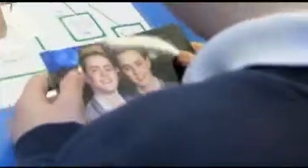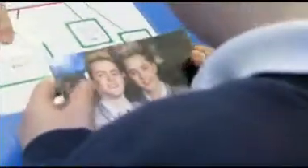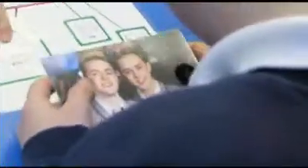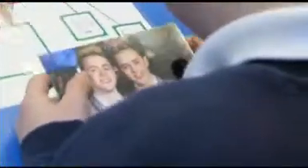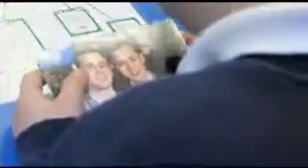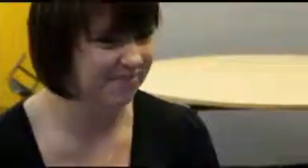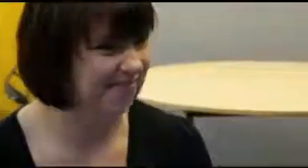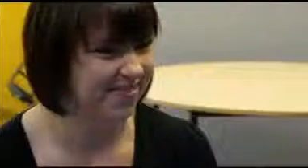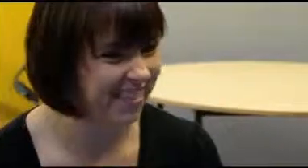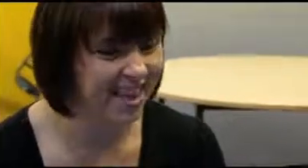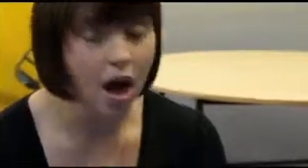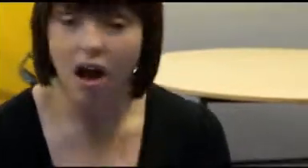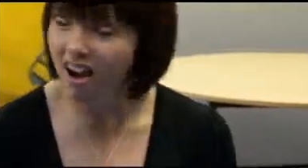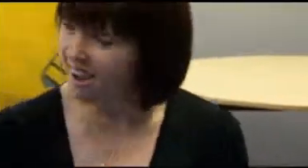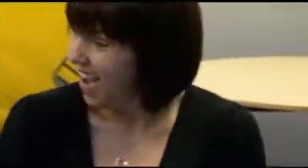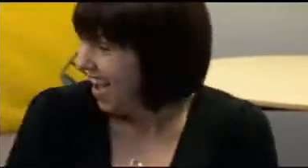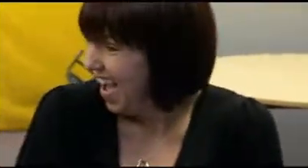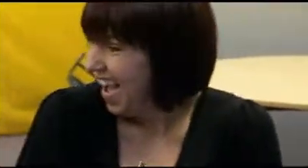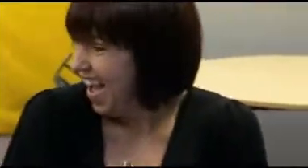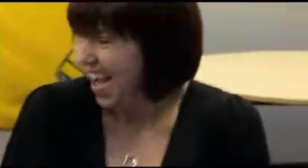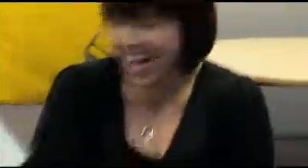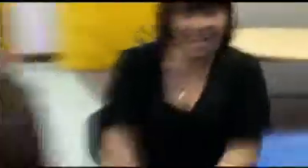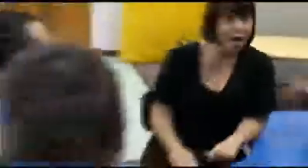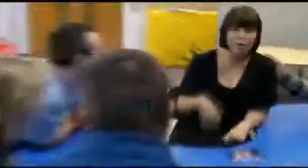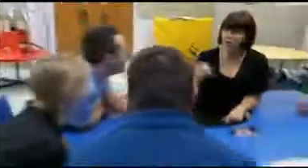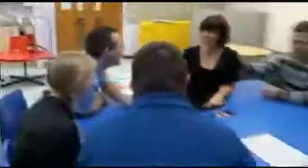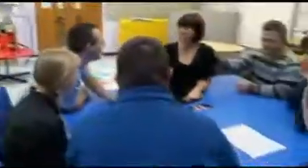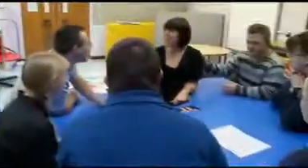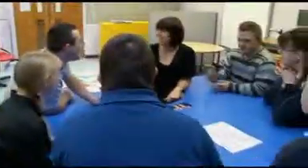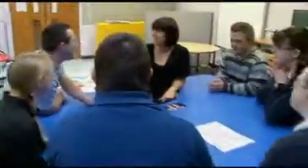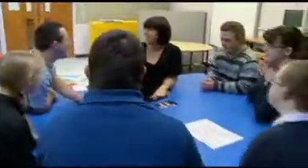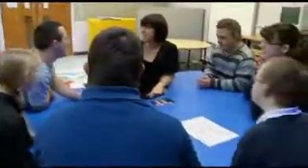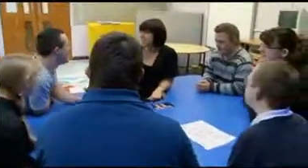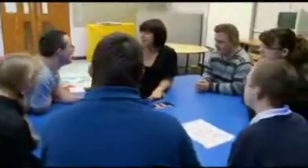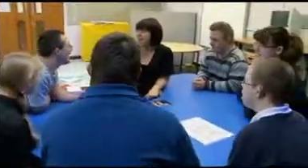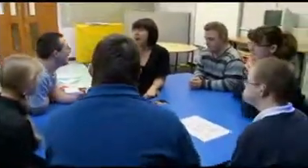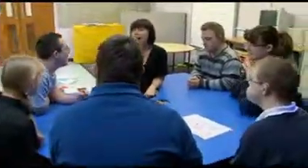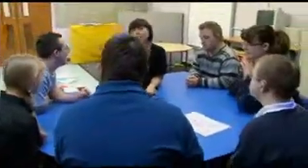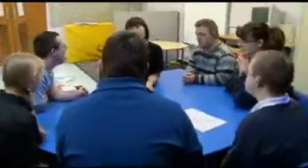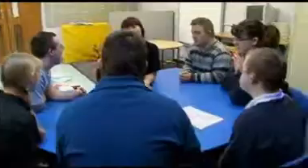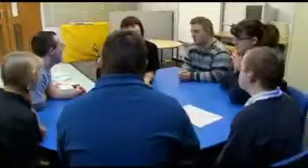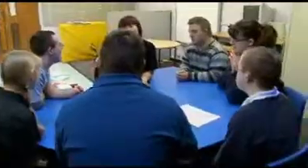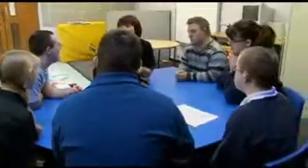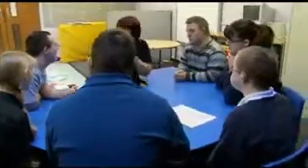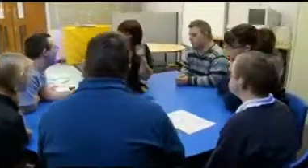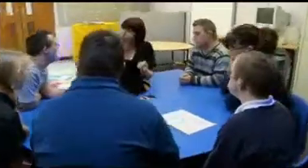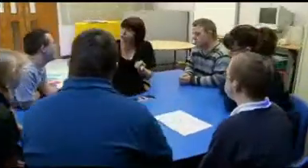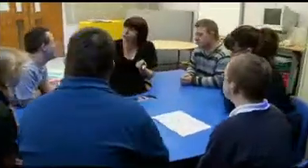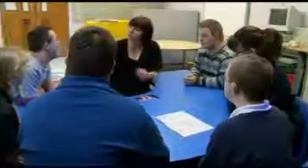don't like them. Hey. Oh, Betty! But that's okay, isn't it? I think something different to